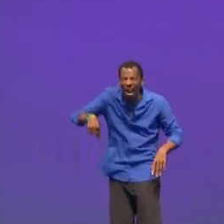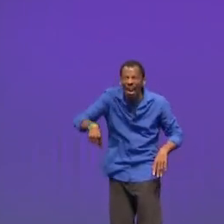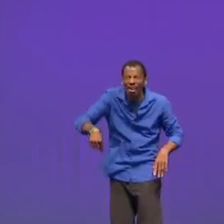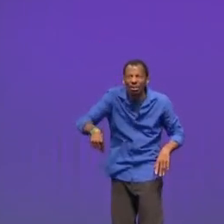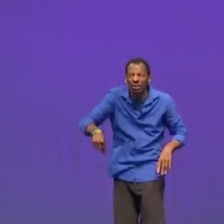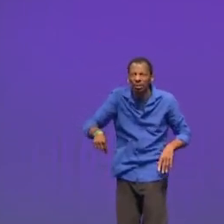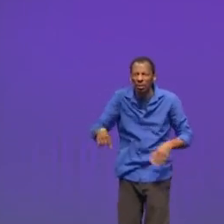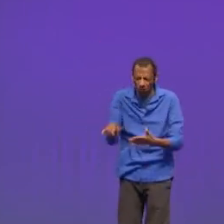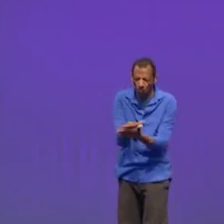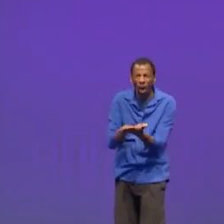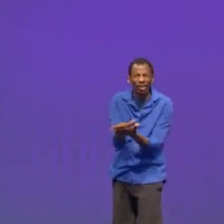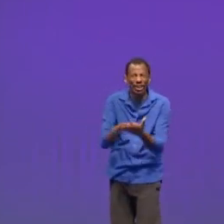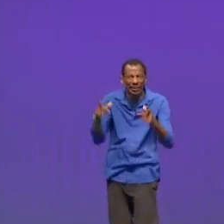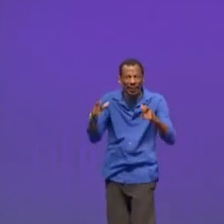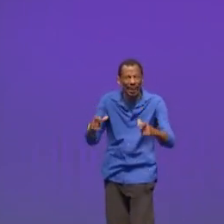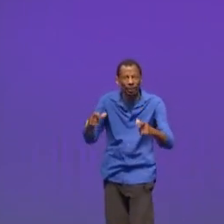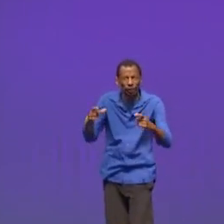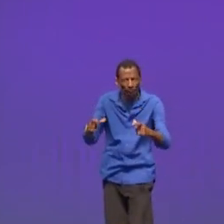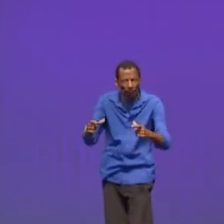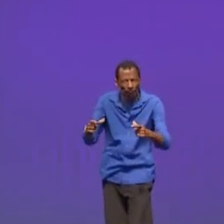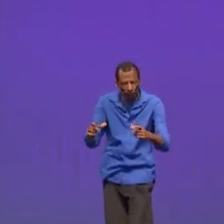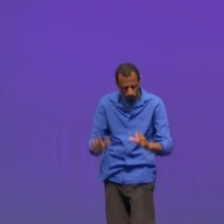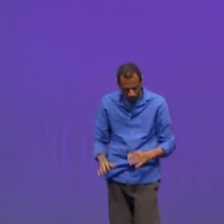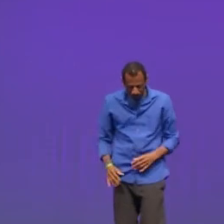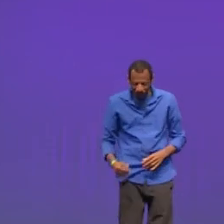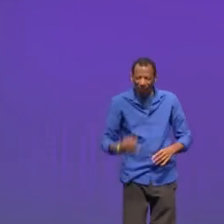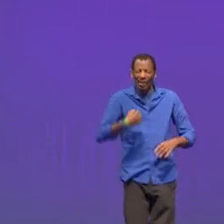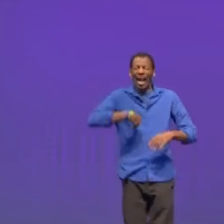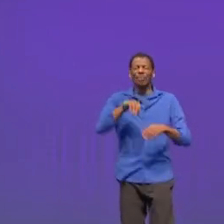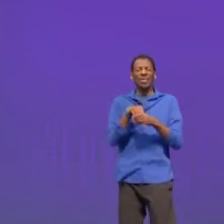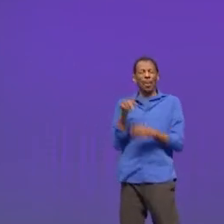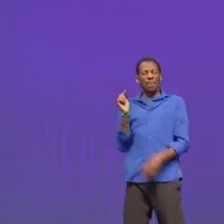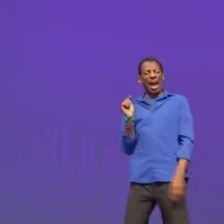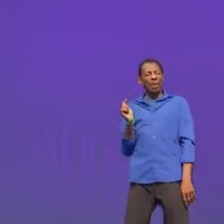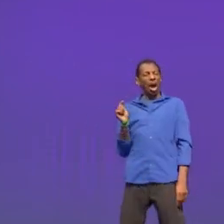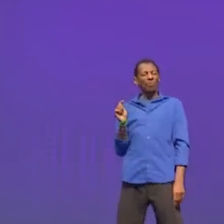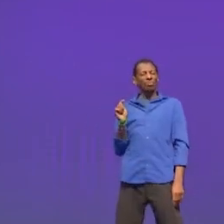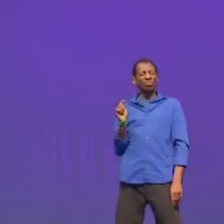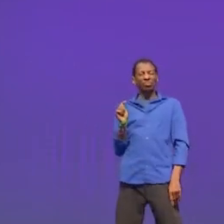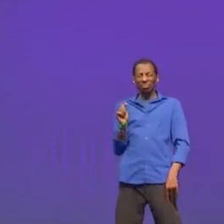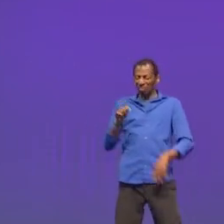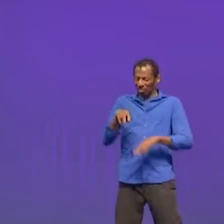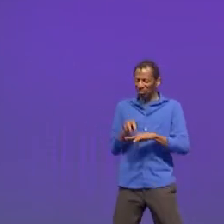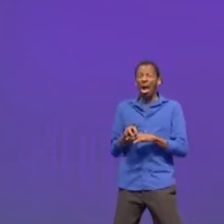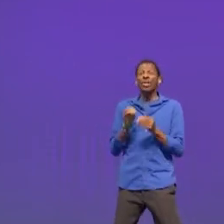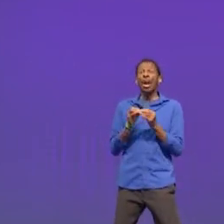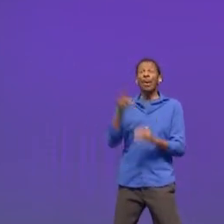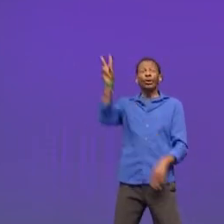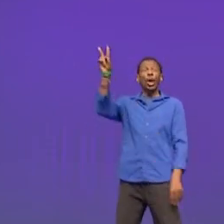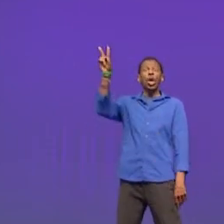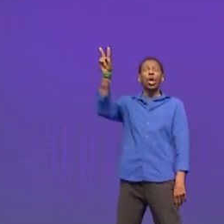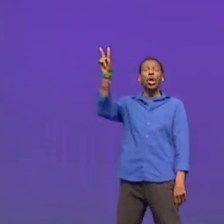downstairs washing the dishes. I'm in the bathroom. Number